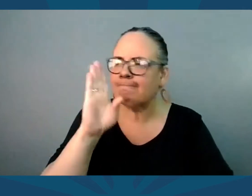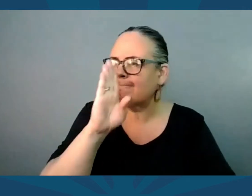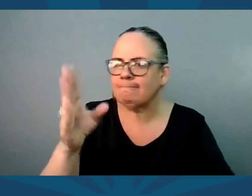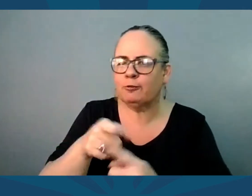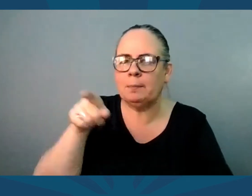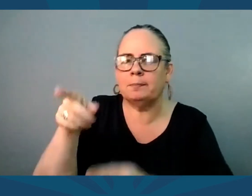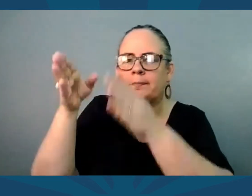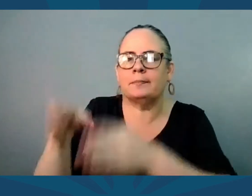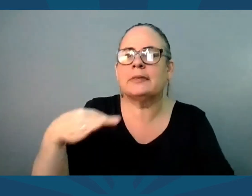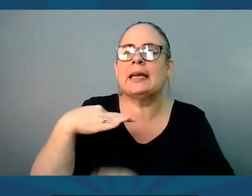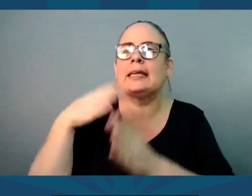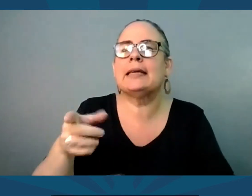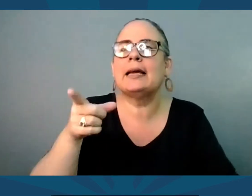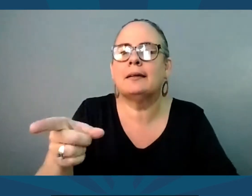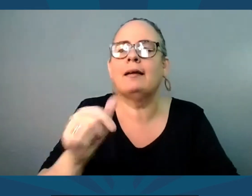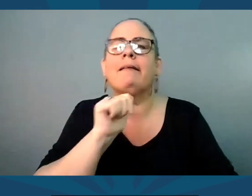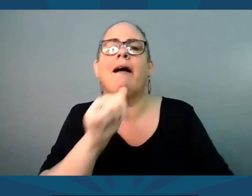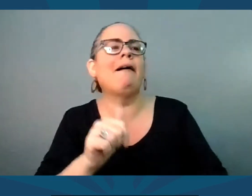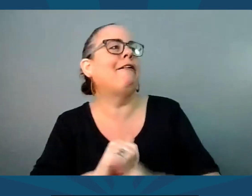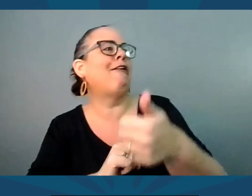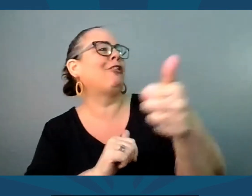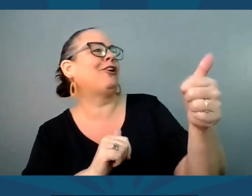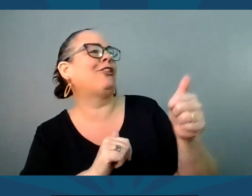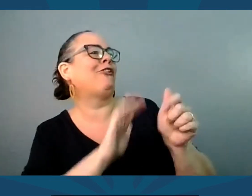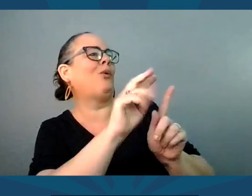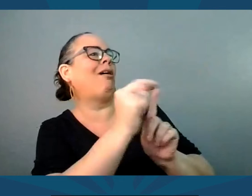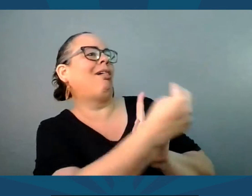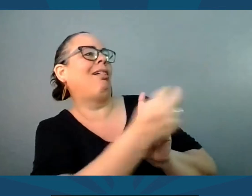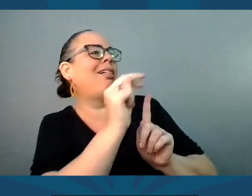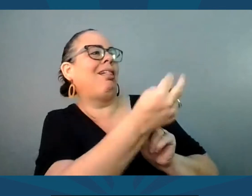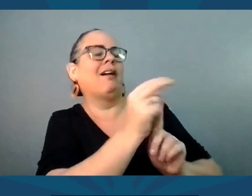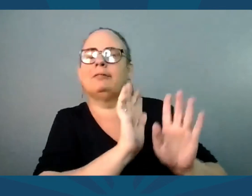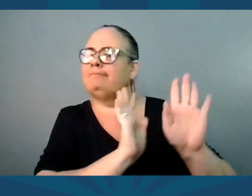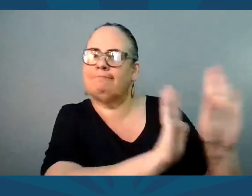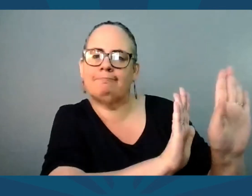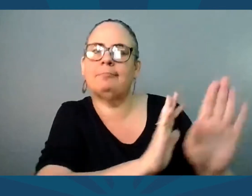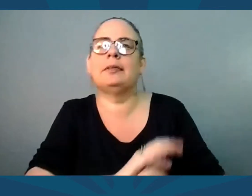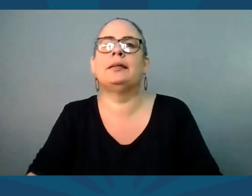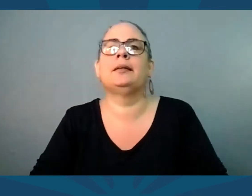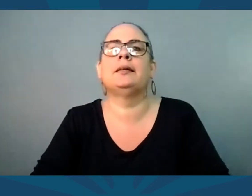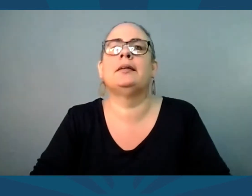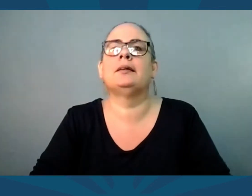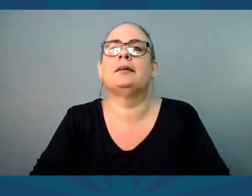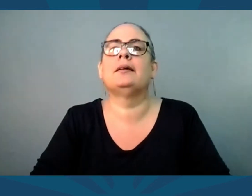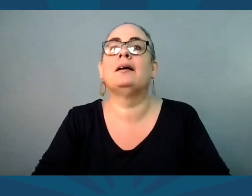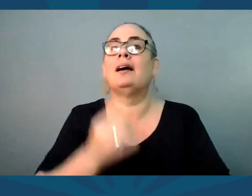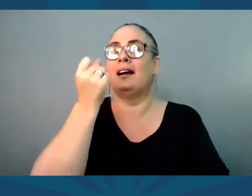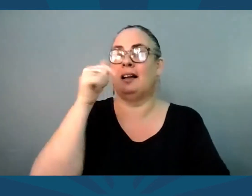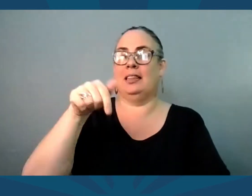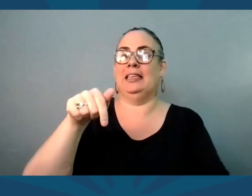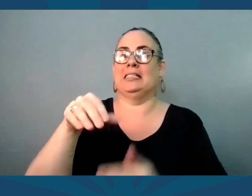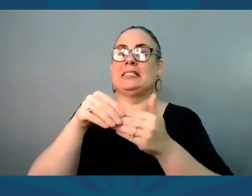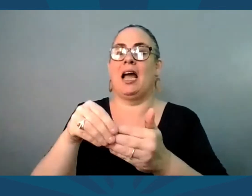This is an opportunity for voters to hear directly from candidates, not third parties, about their views.